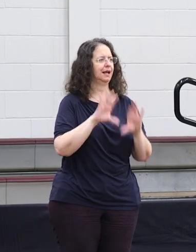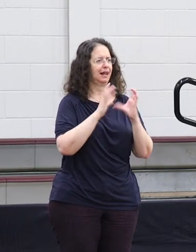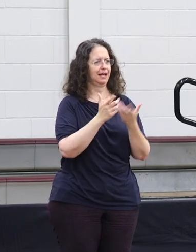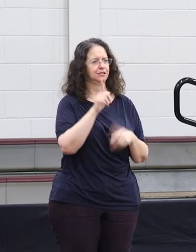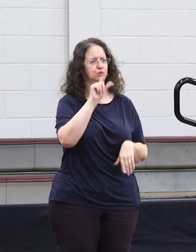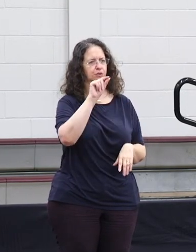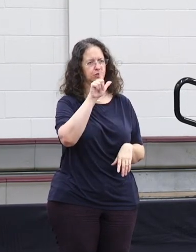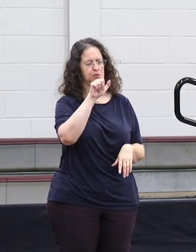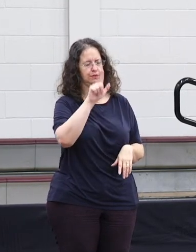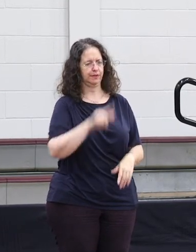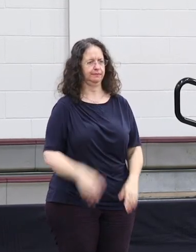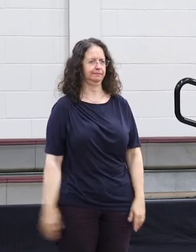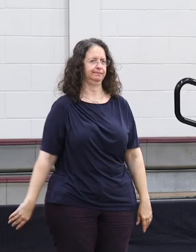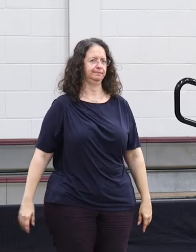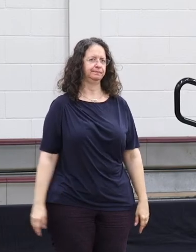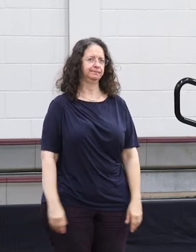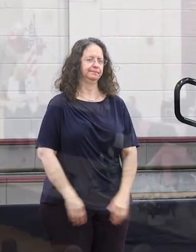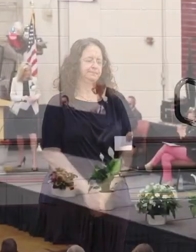2021.